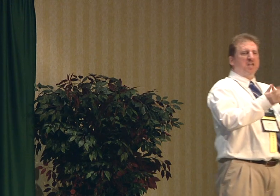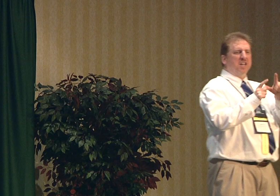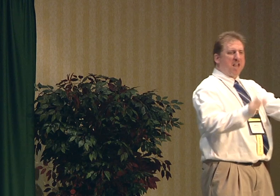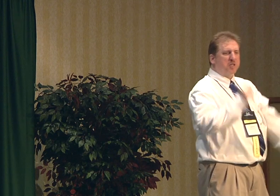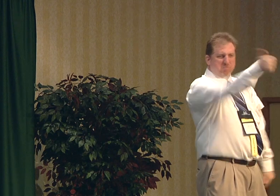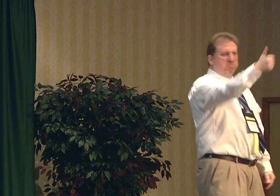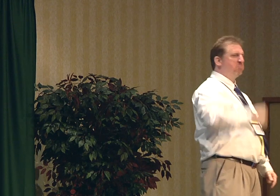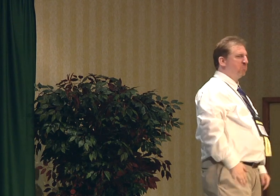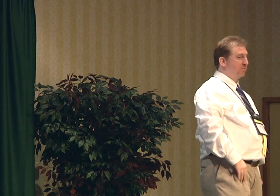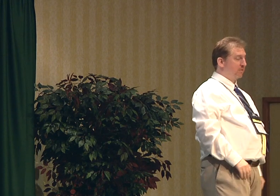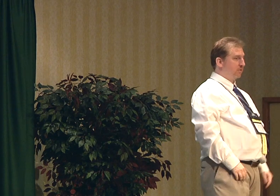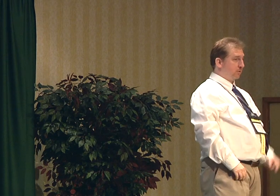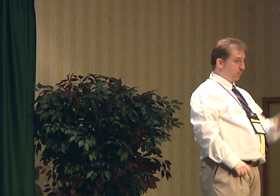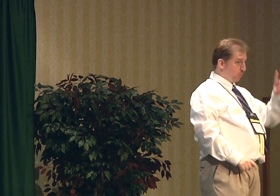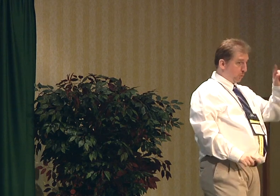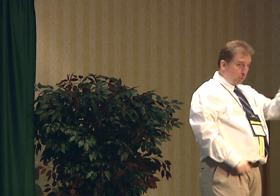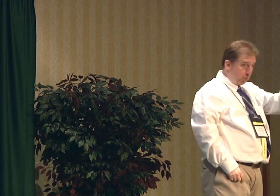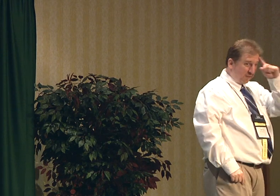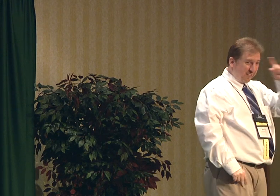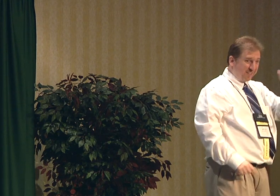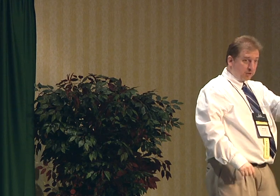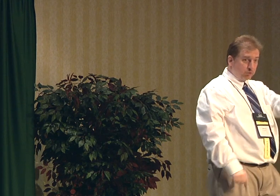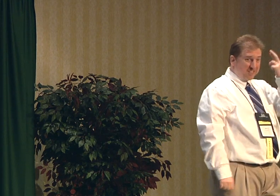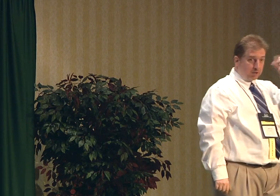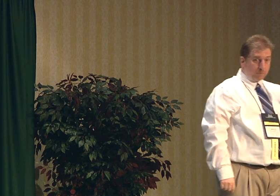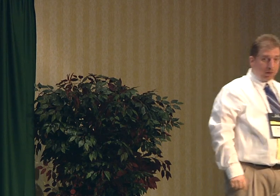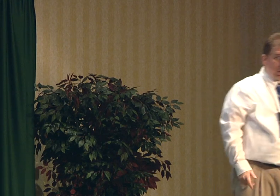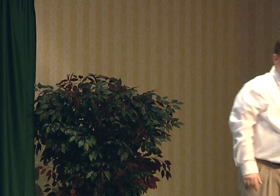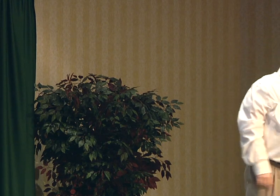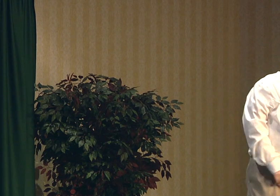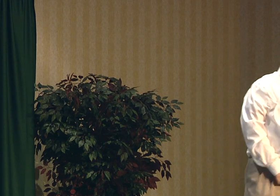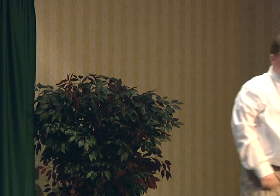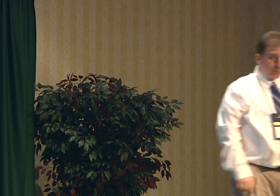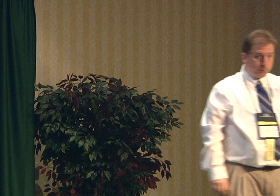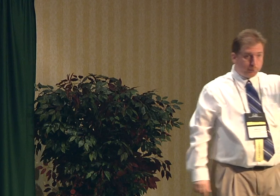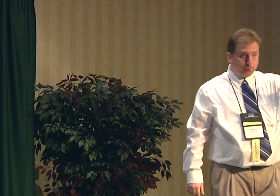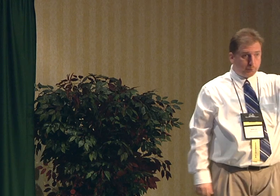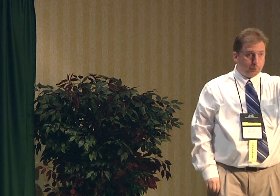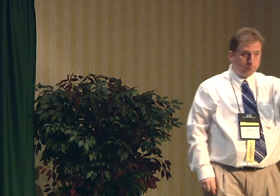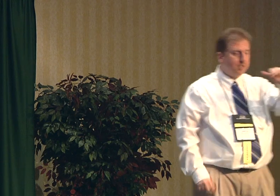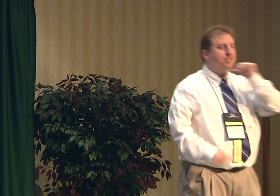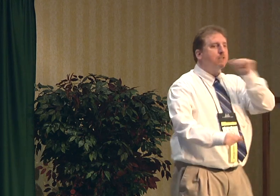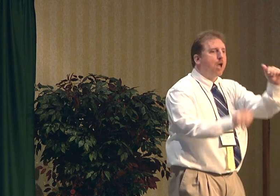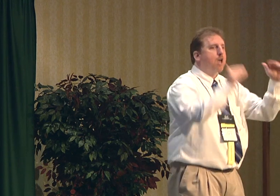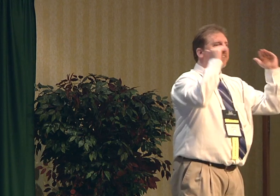That an interpreter must know this language, right? Is that